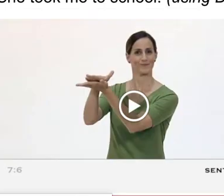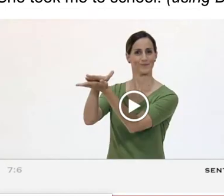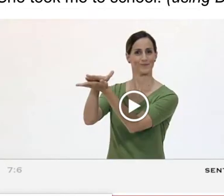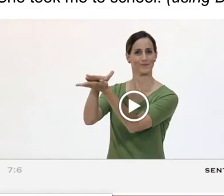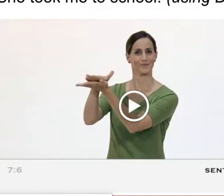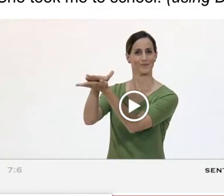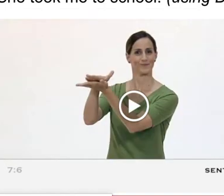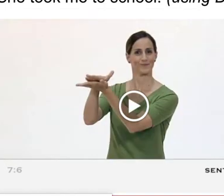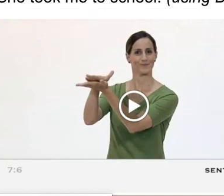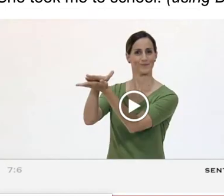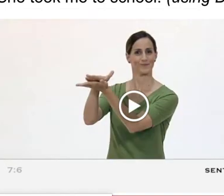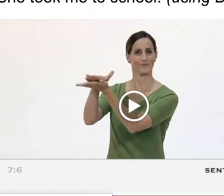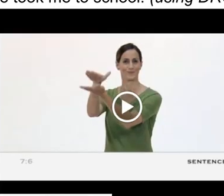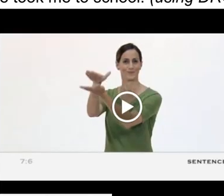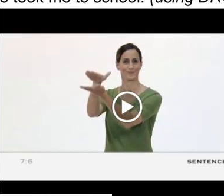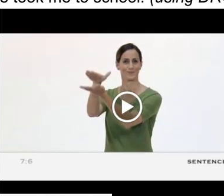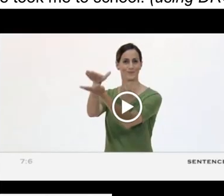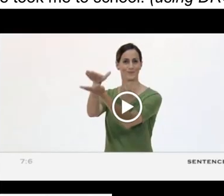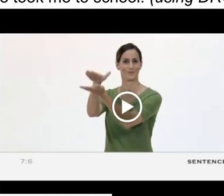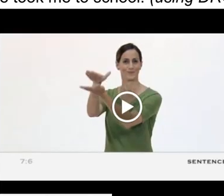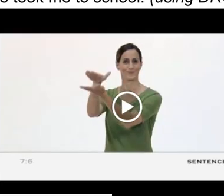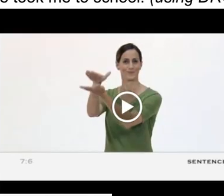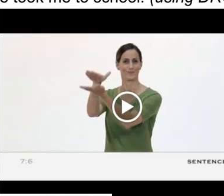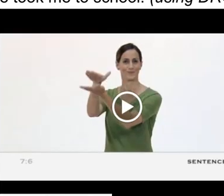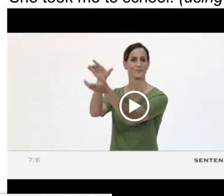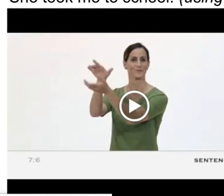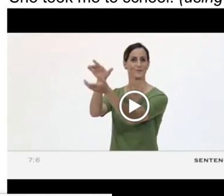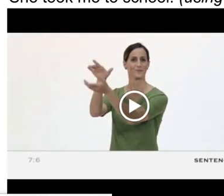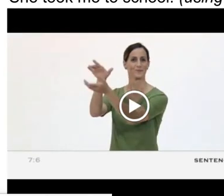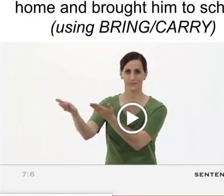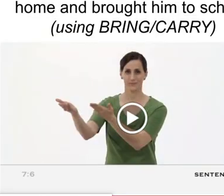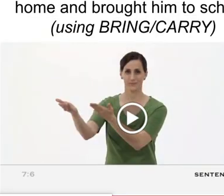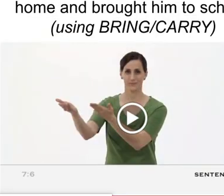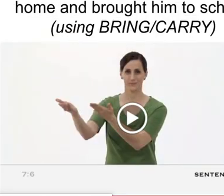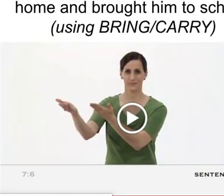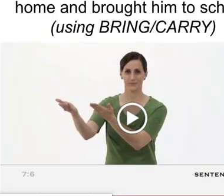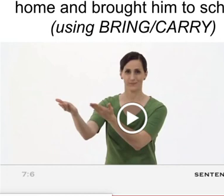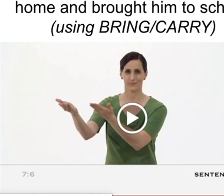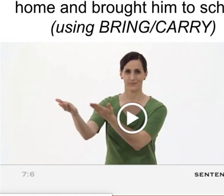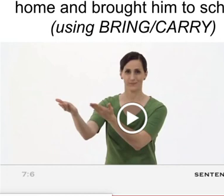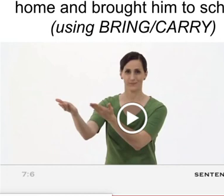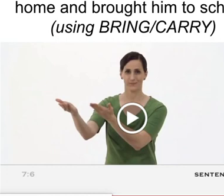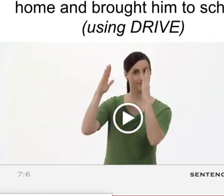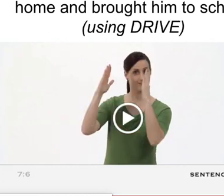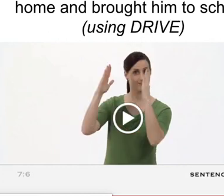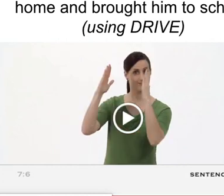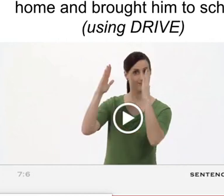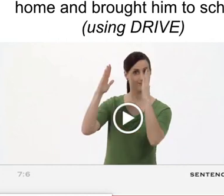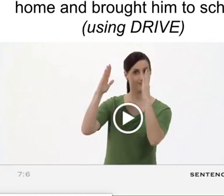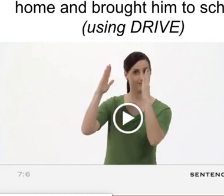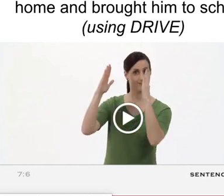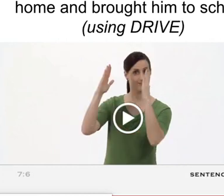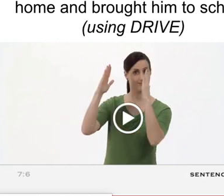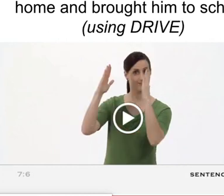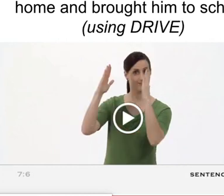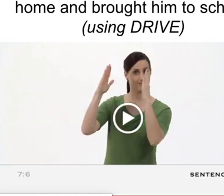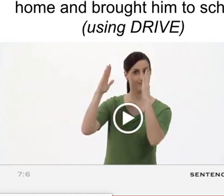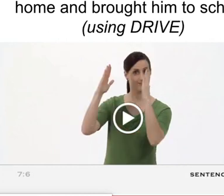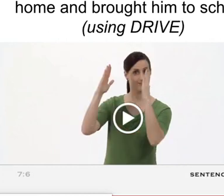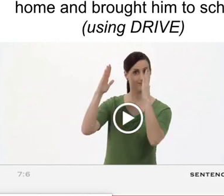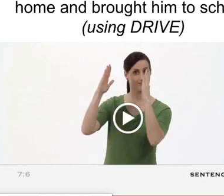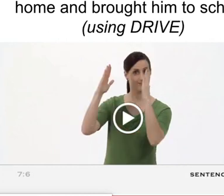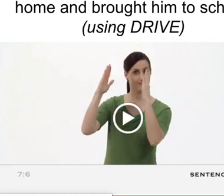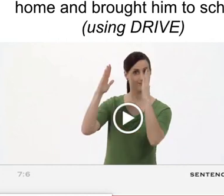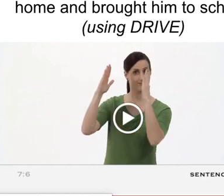use go. We can use drive, drop off, lots of different options. Just watch the videos.